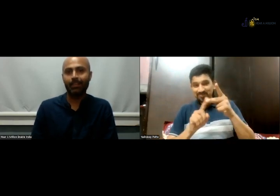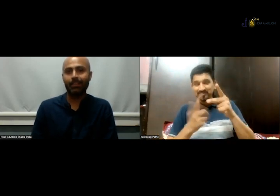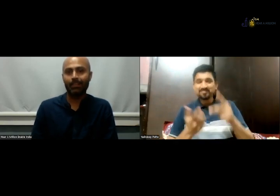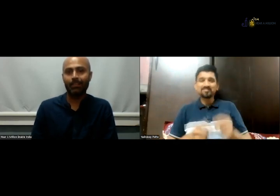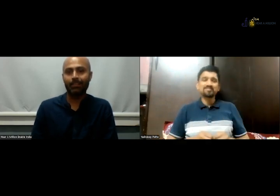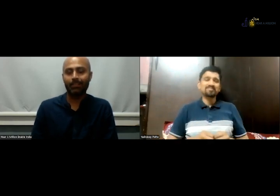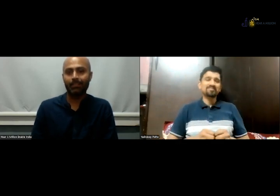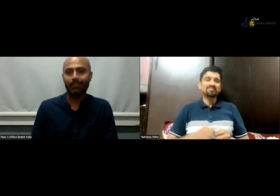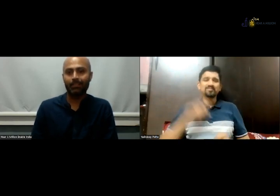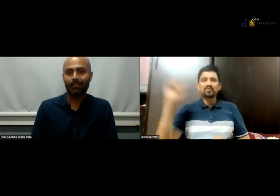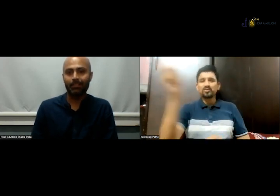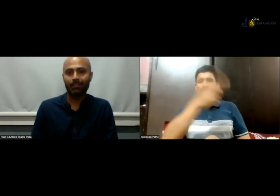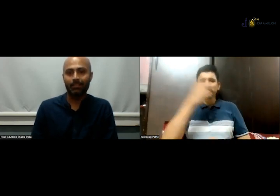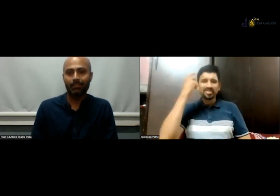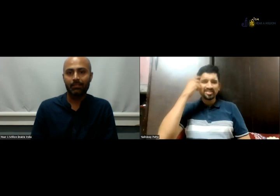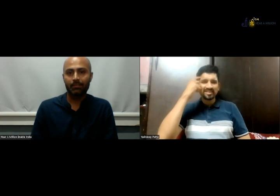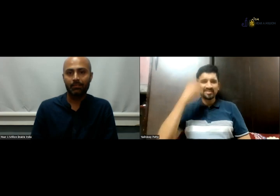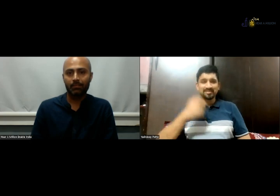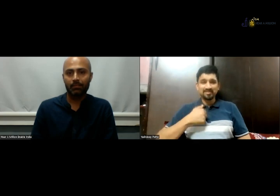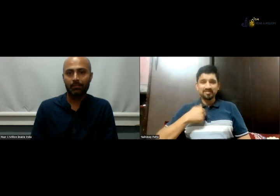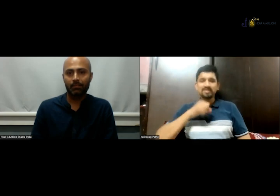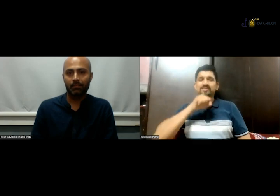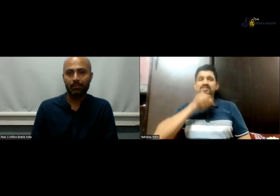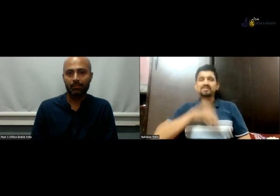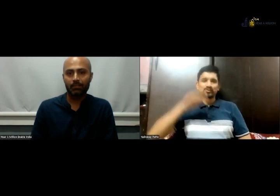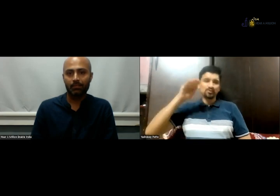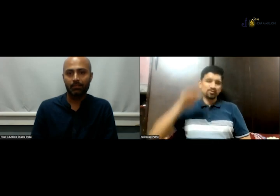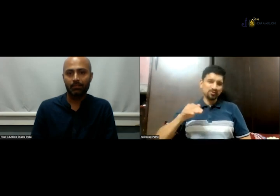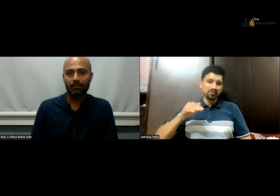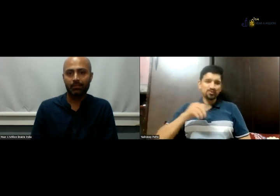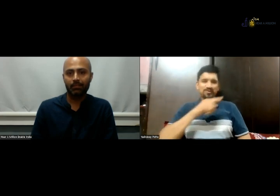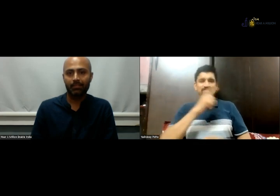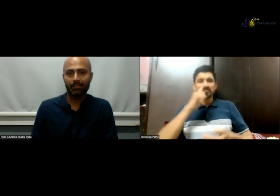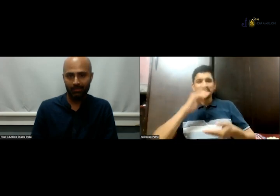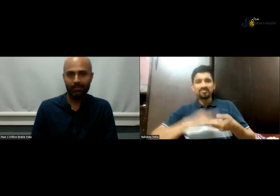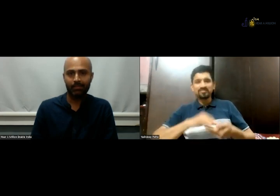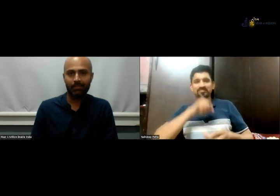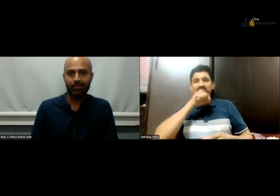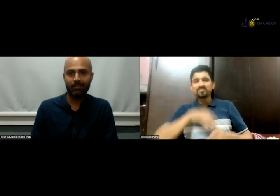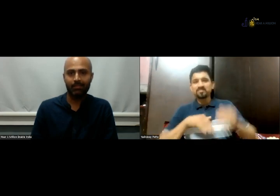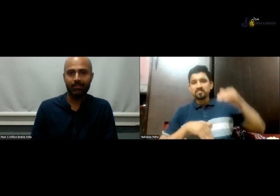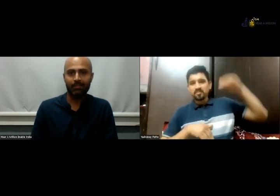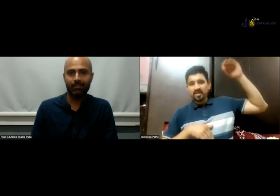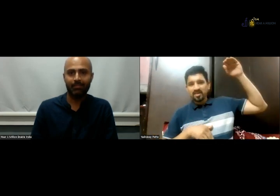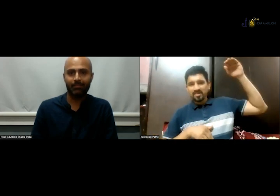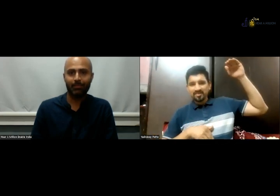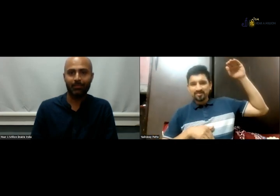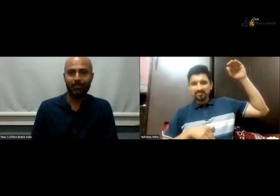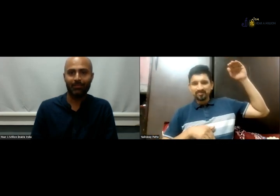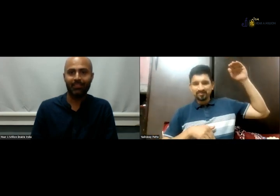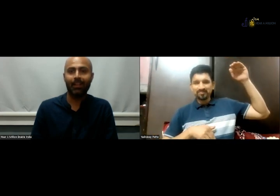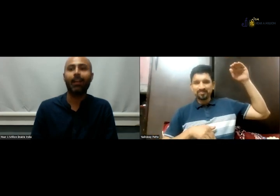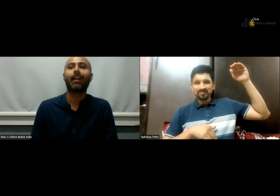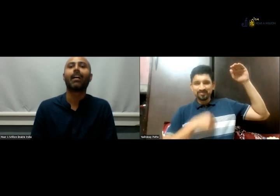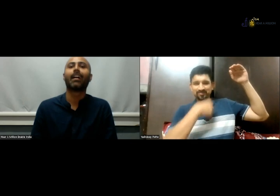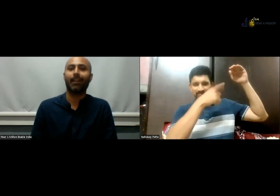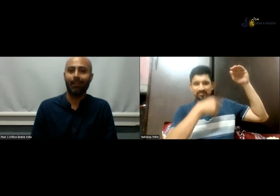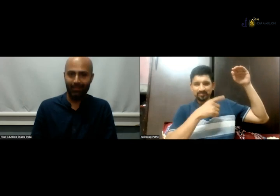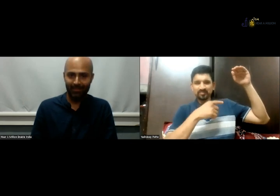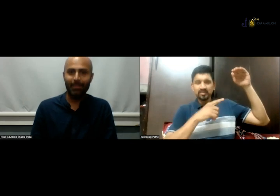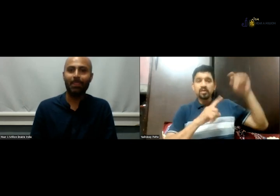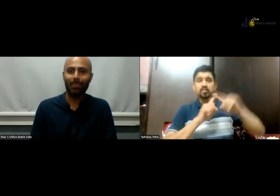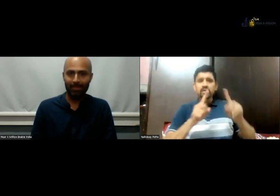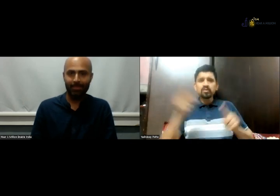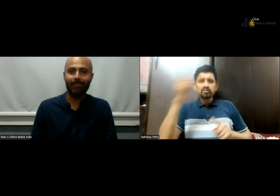that she used to smile, and everyone was thinking that I was young and she is